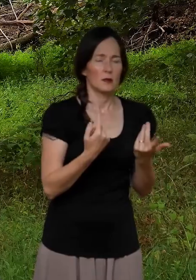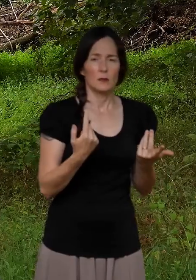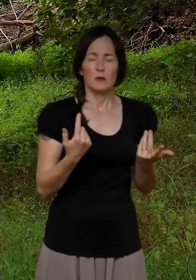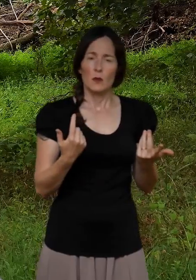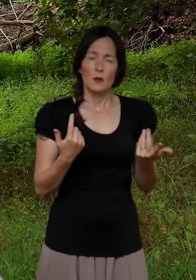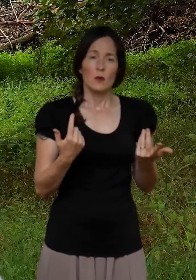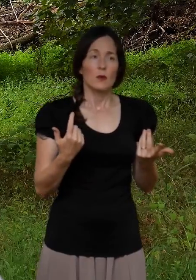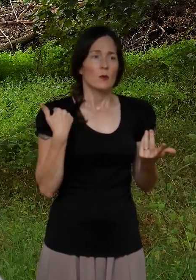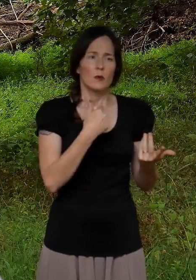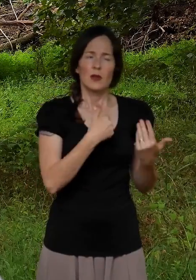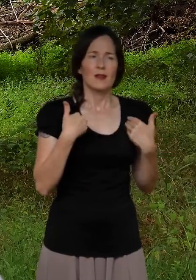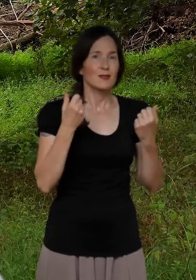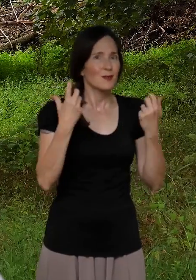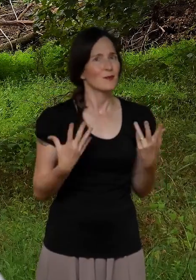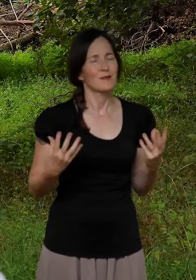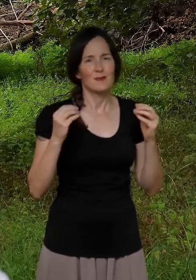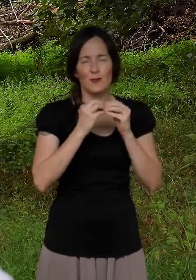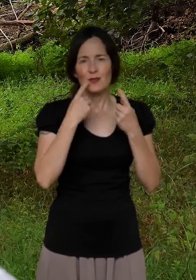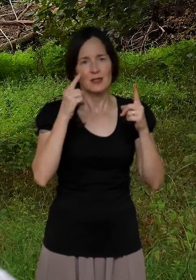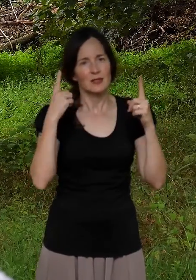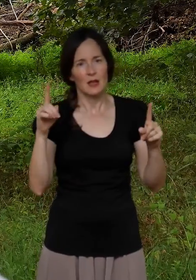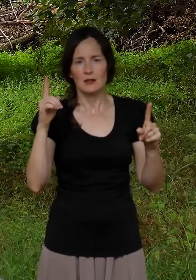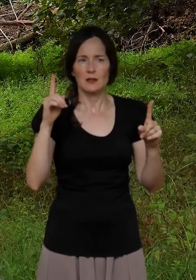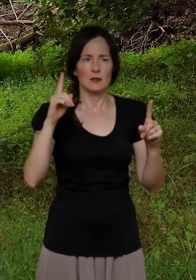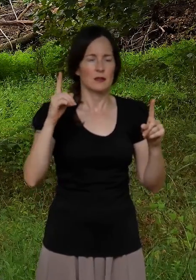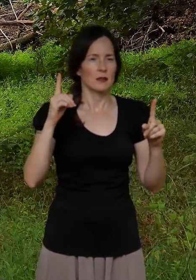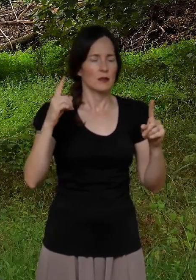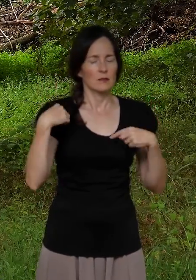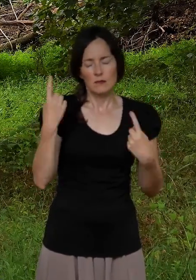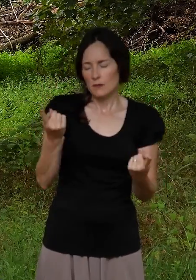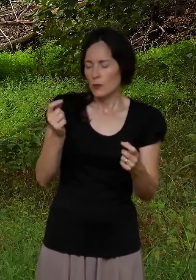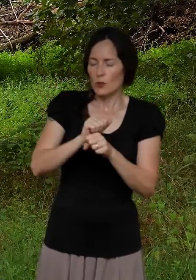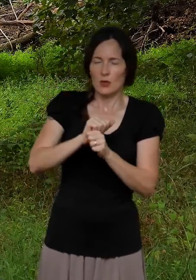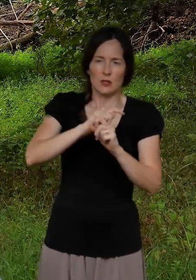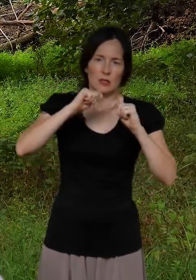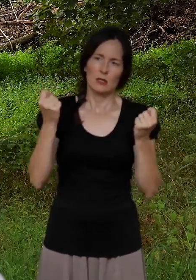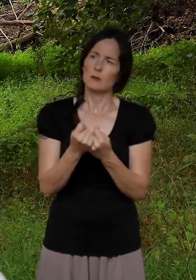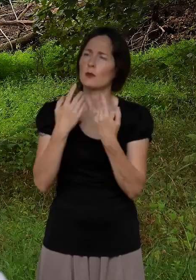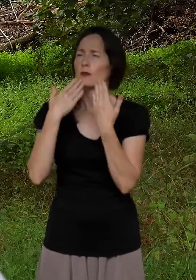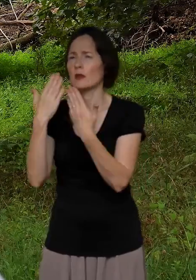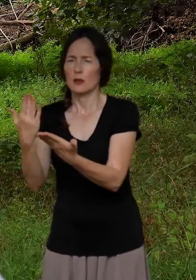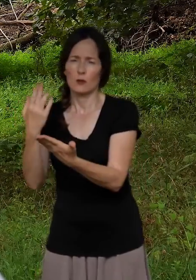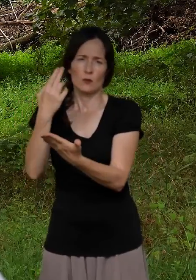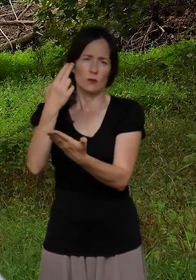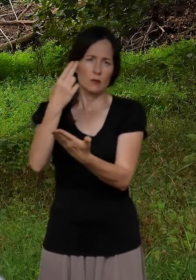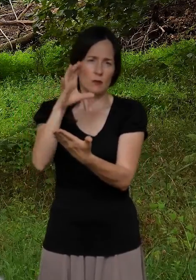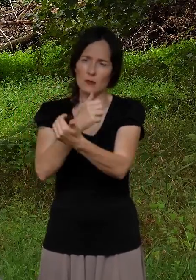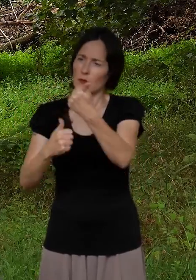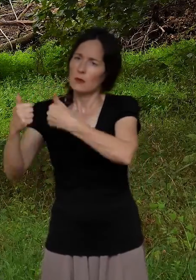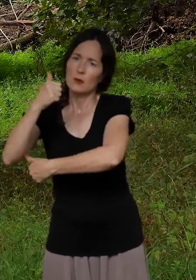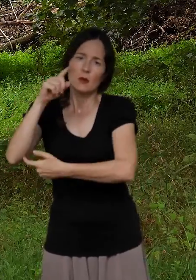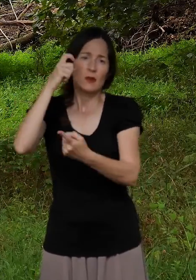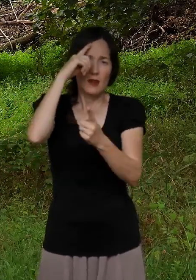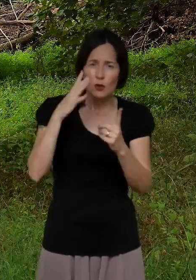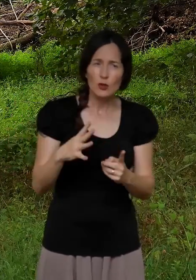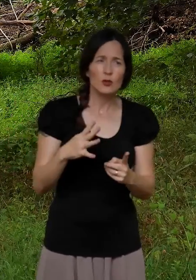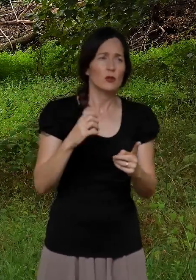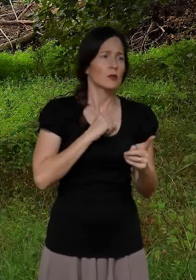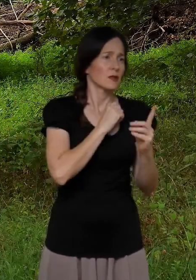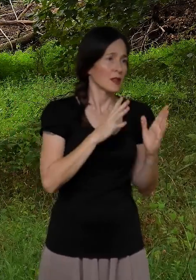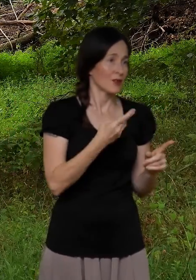the governor and Senator Hester and the county executive talk about. Bottom line is we simply could not be here today without the teamwork